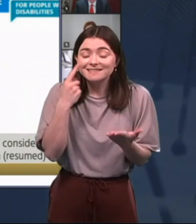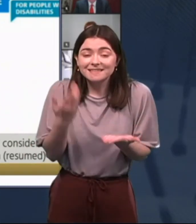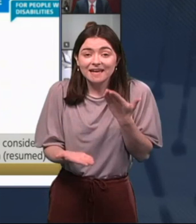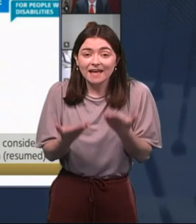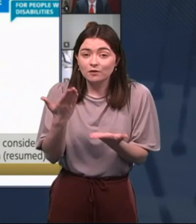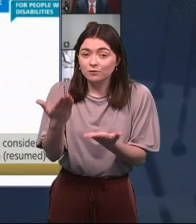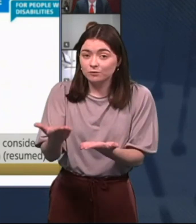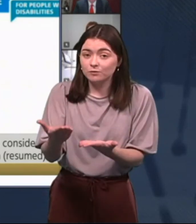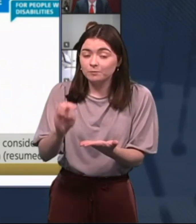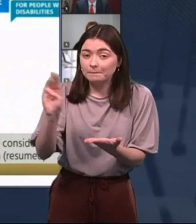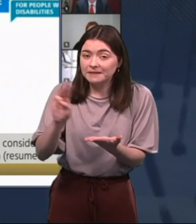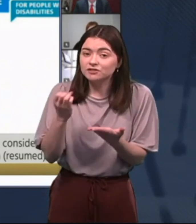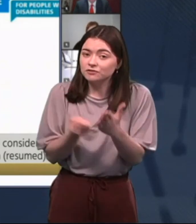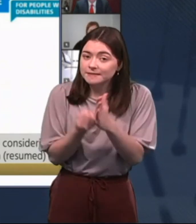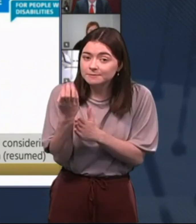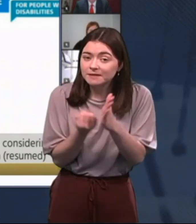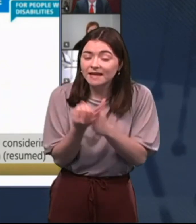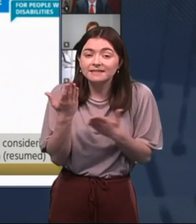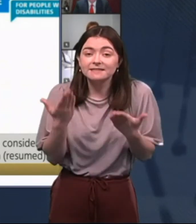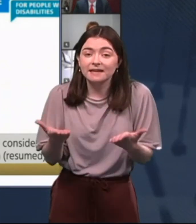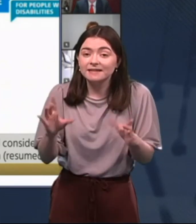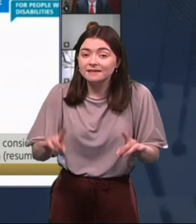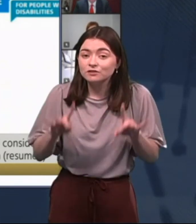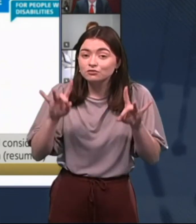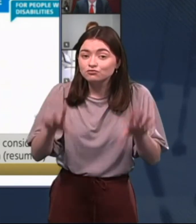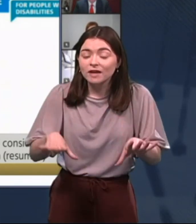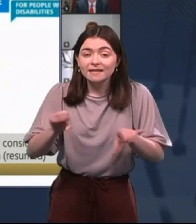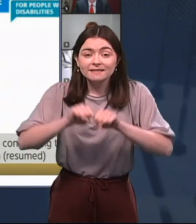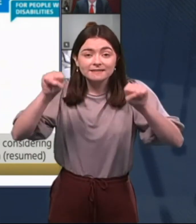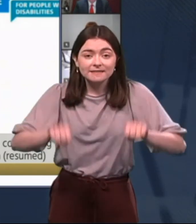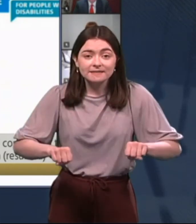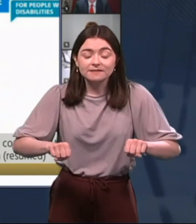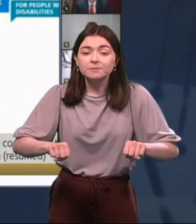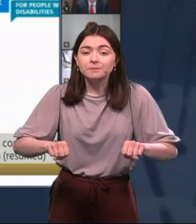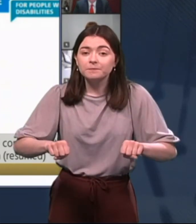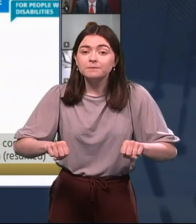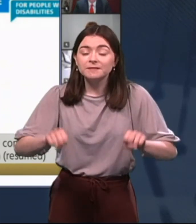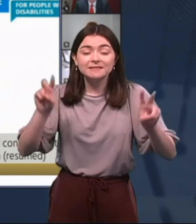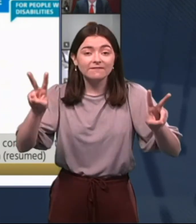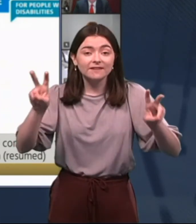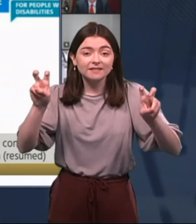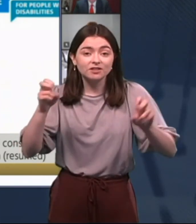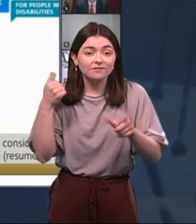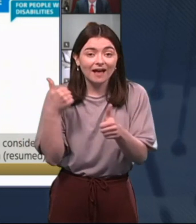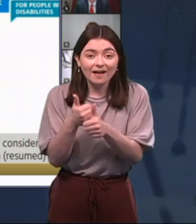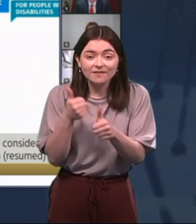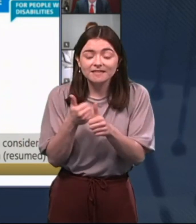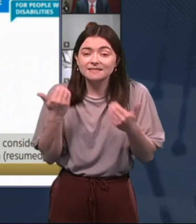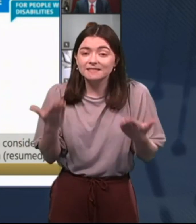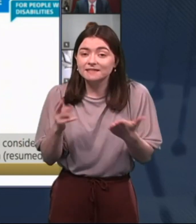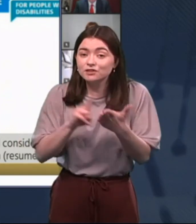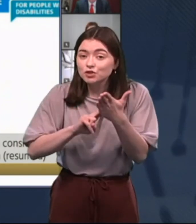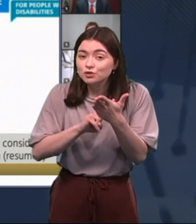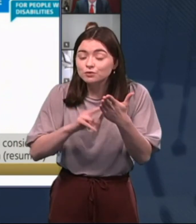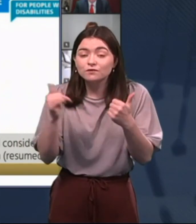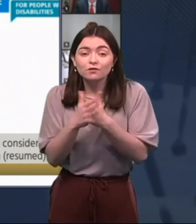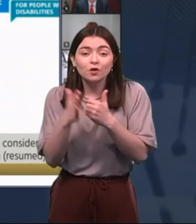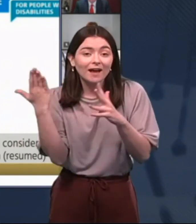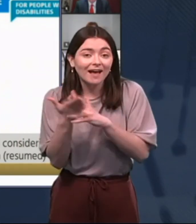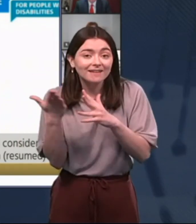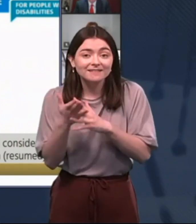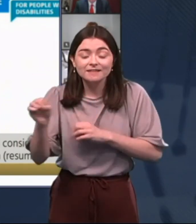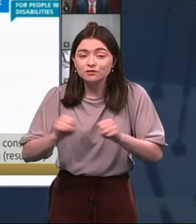Mr. Broadhead explained that in the Australian system, the definition of advocacy that applies in terms of